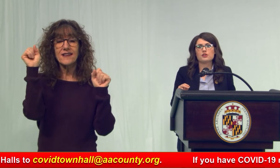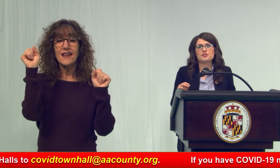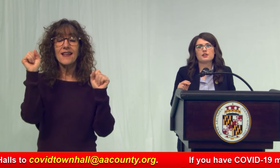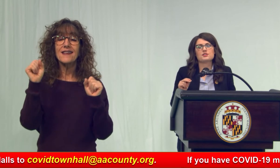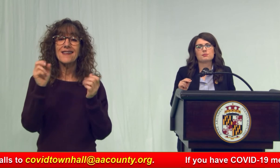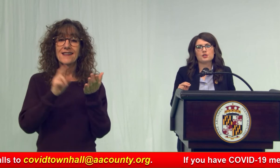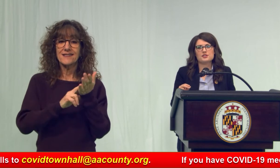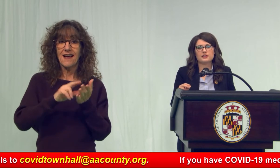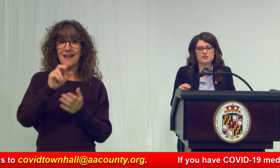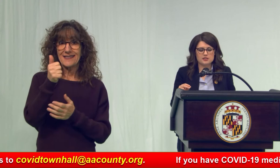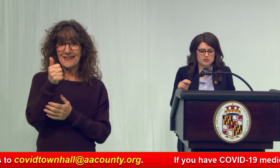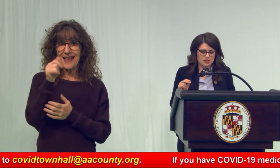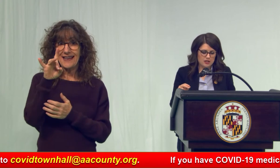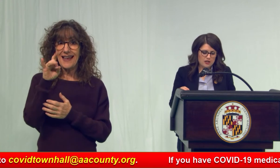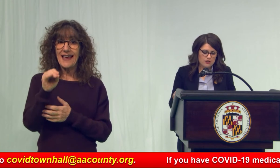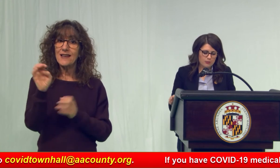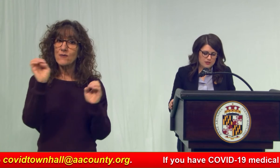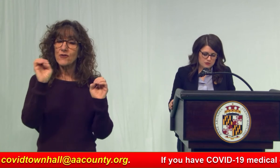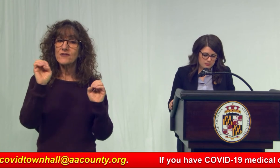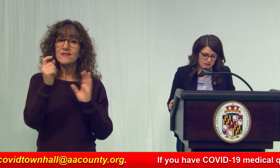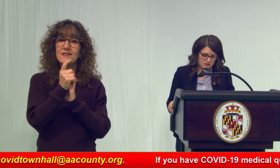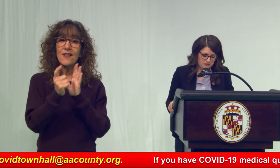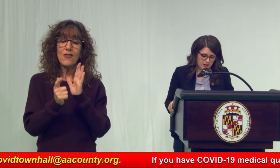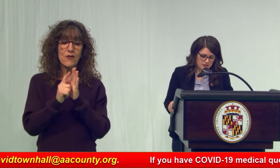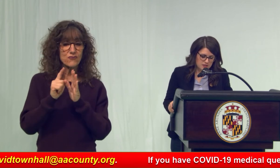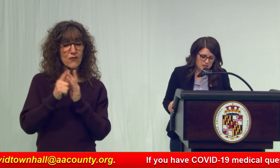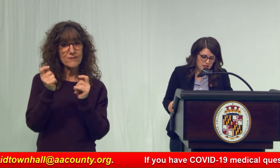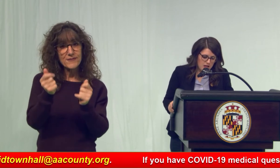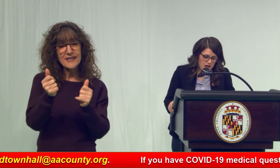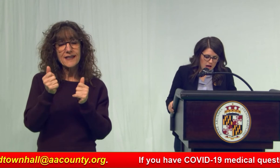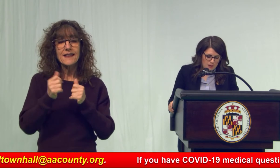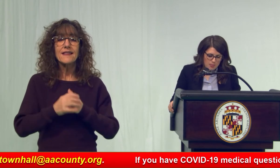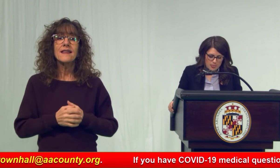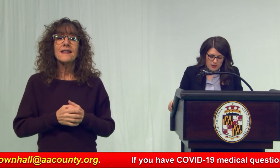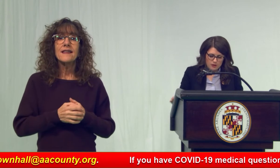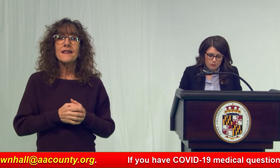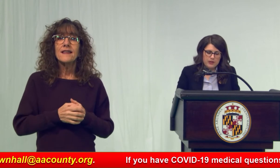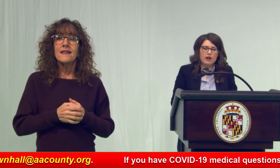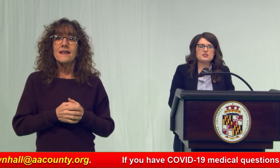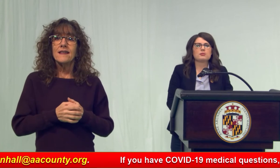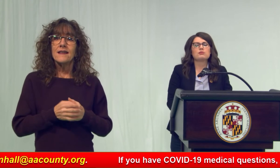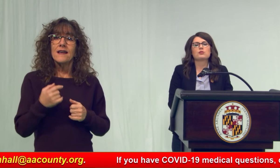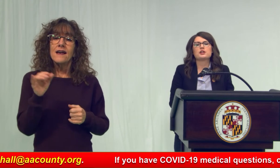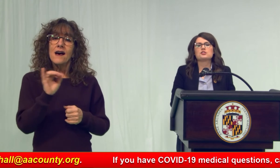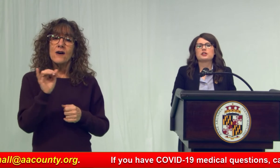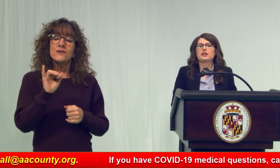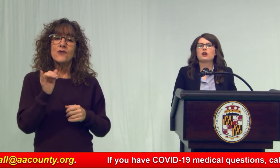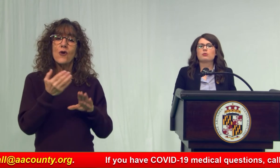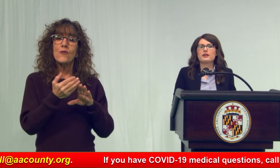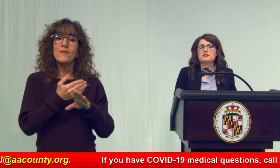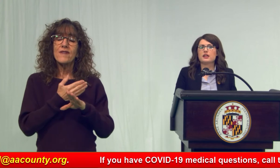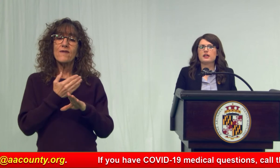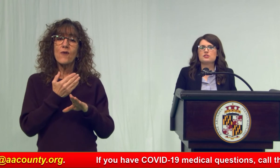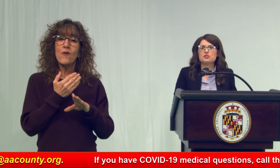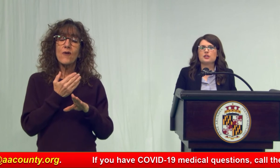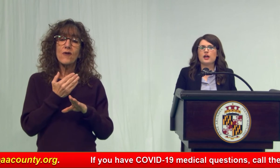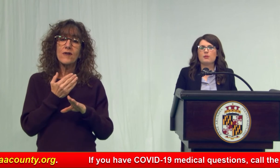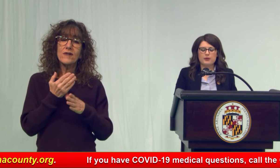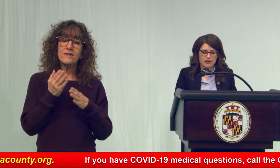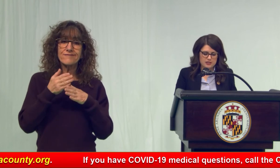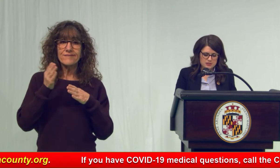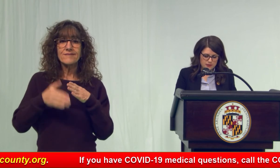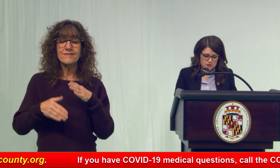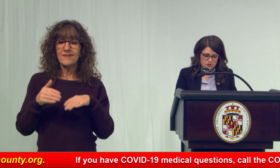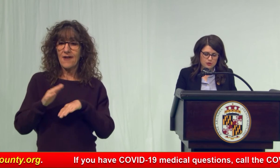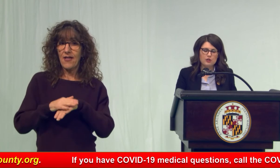on Thursday. That was emergency legislation that went into immediate effect. We also, before adjourning on Wednesday, stood